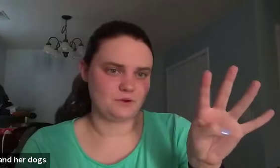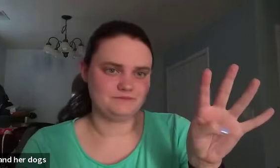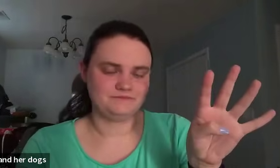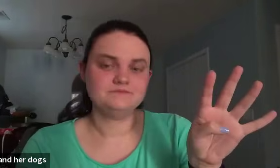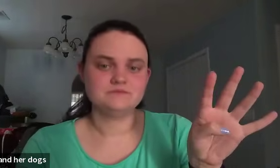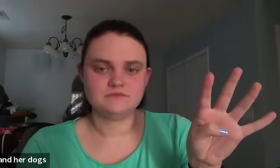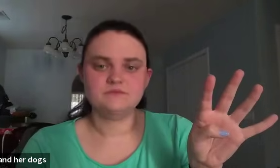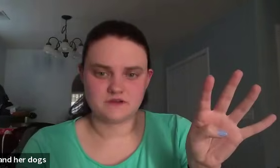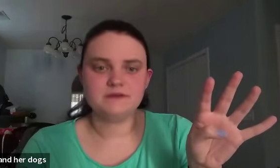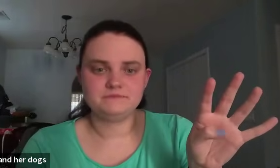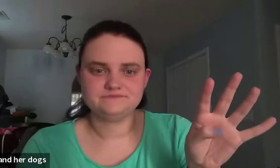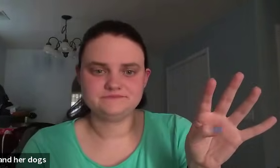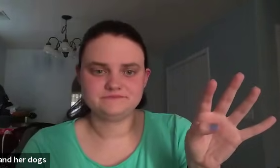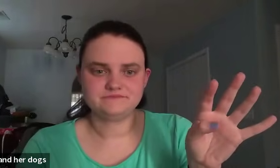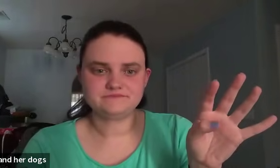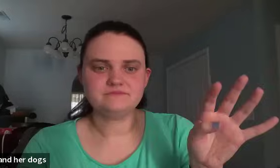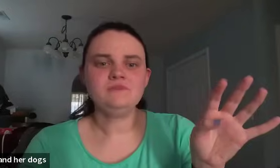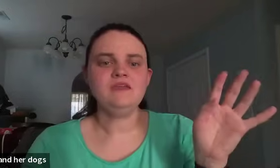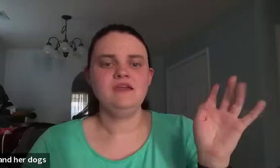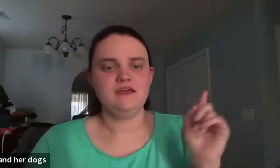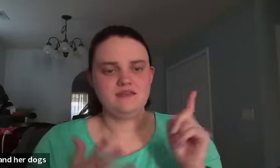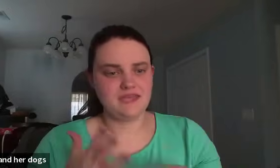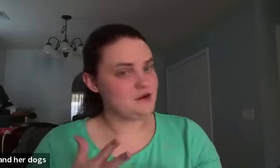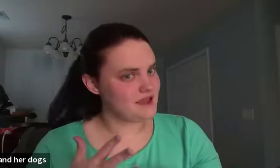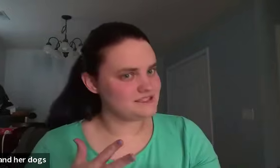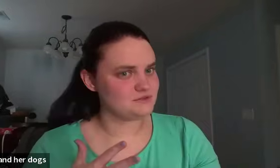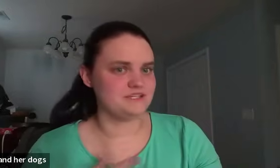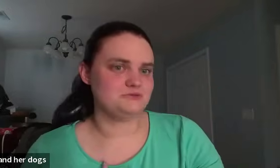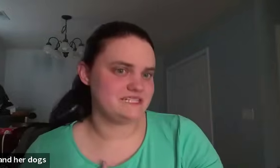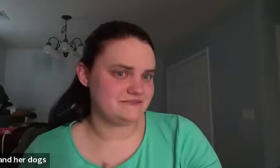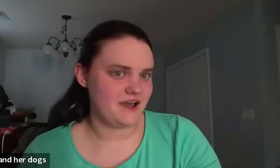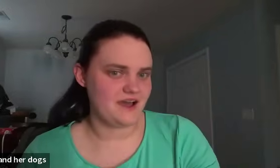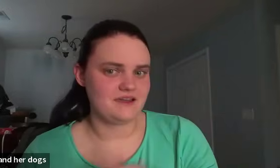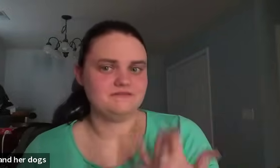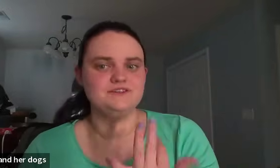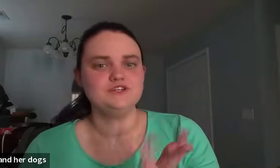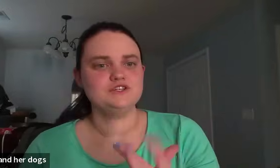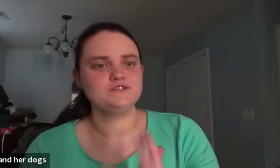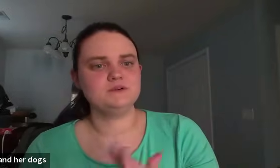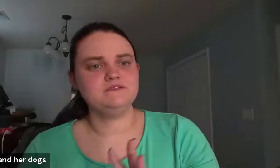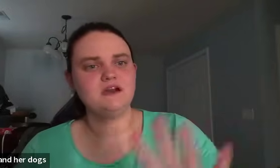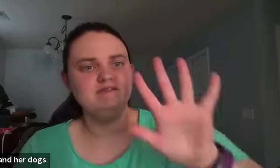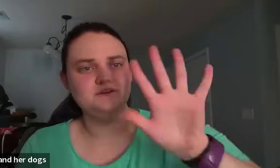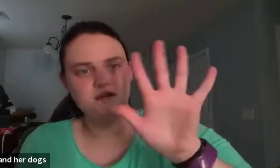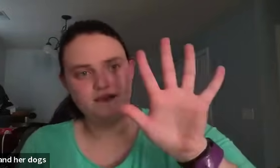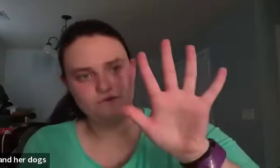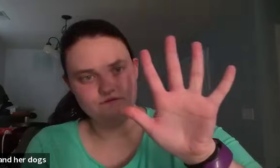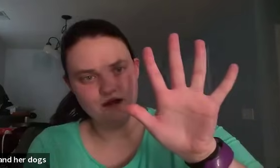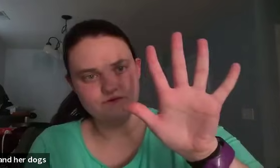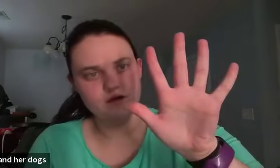4. All right. And then our last one, 25. So for 25, you're going to have your 5